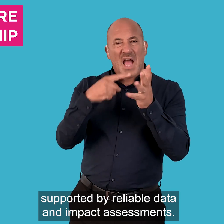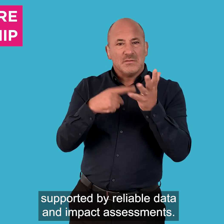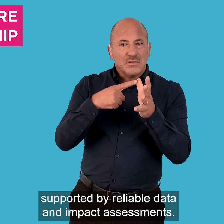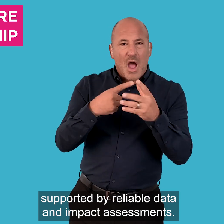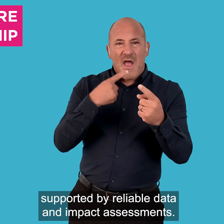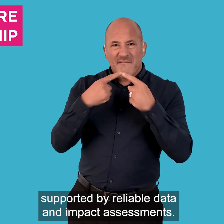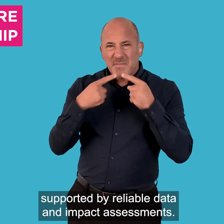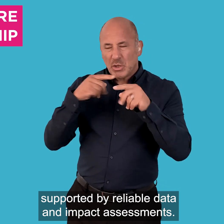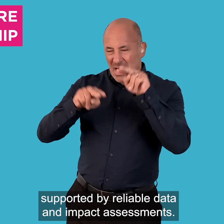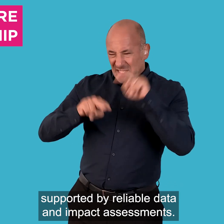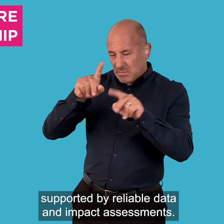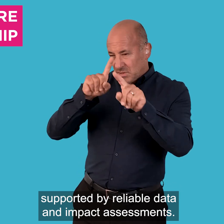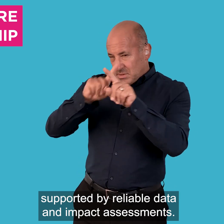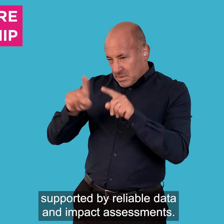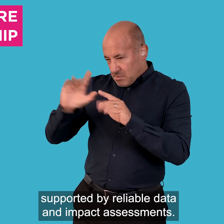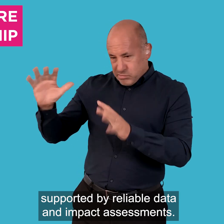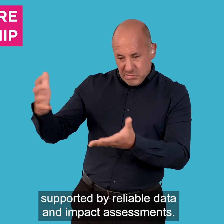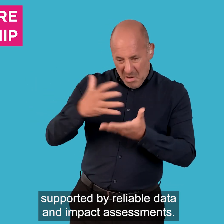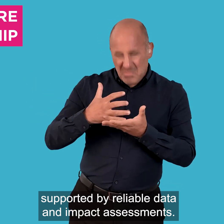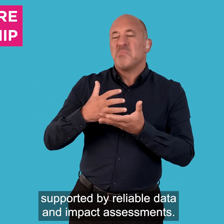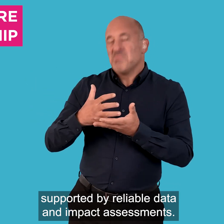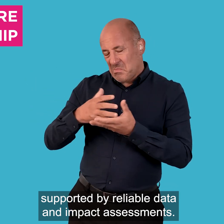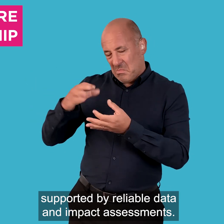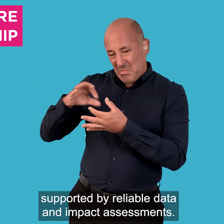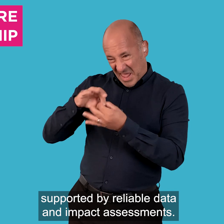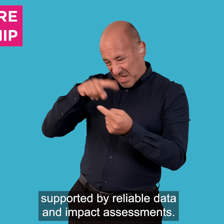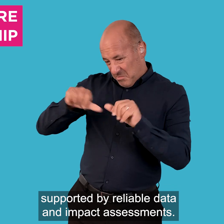by reliable data and impact assessments.